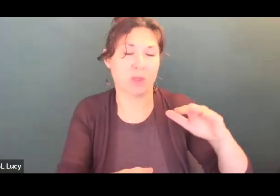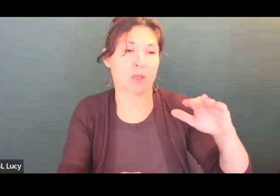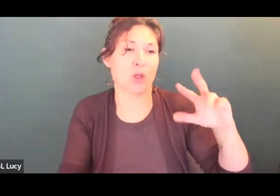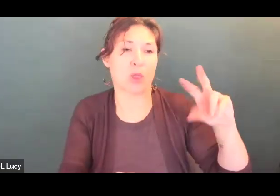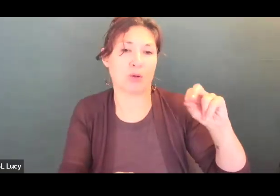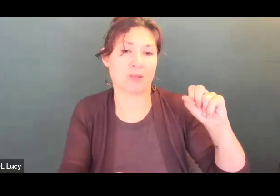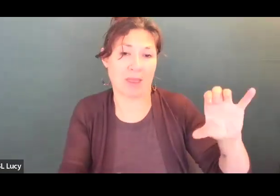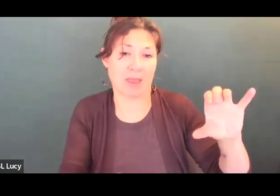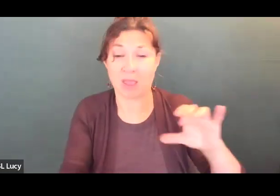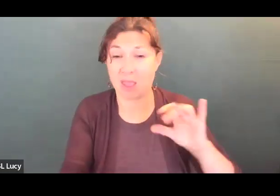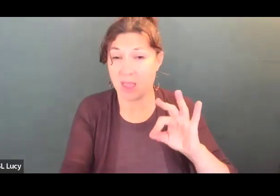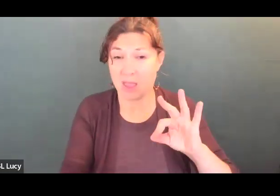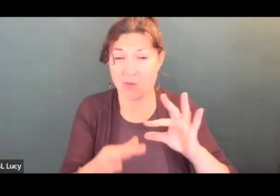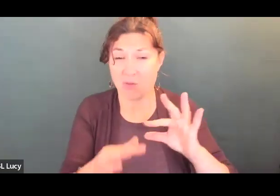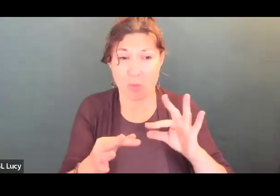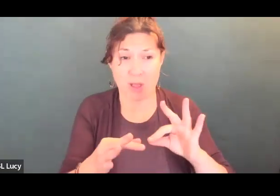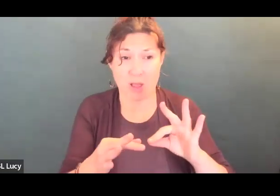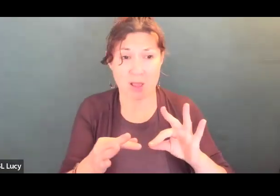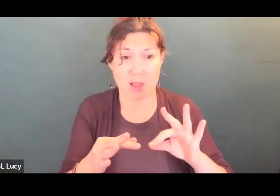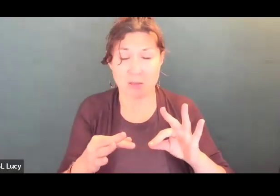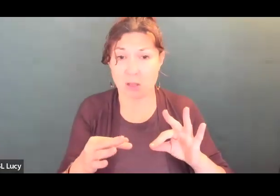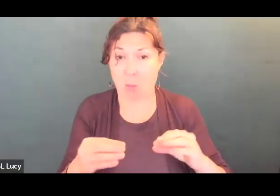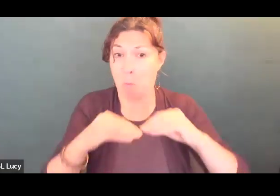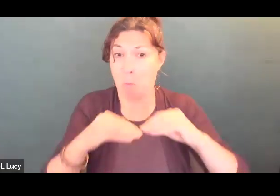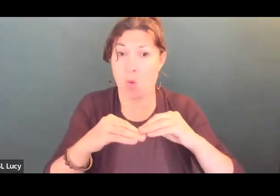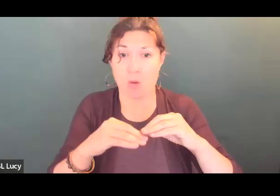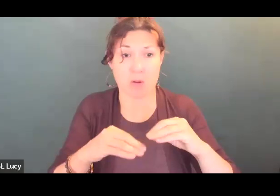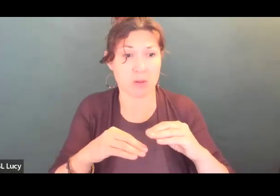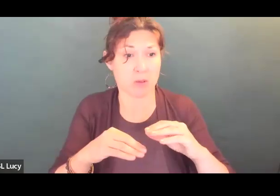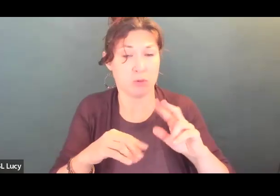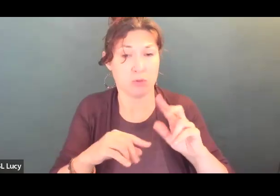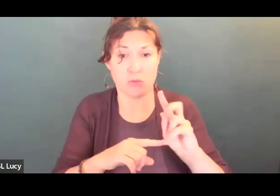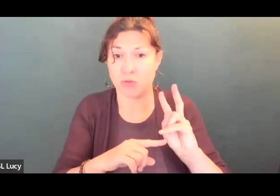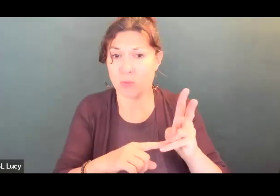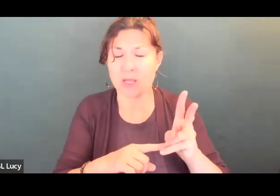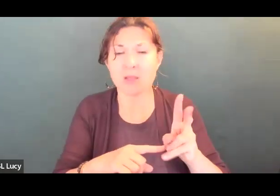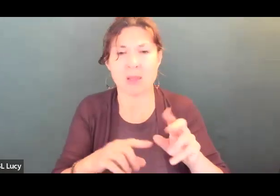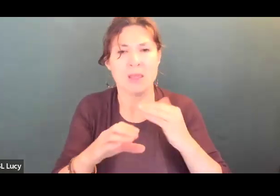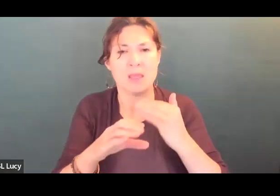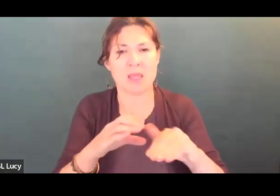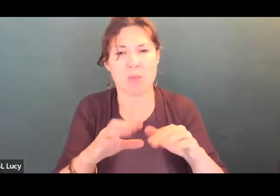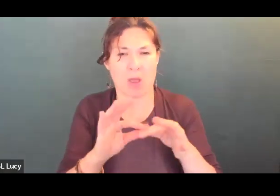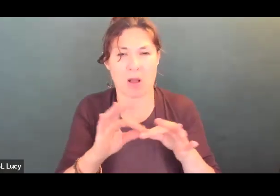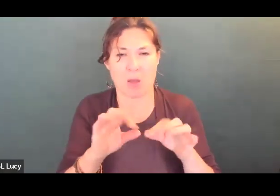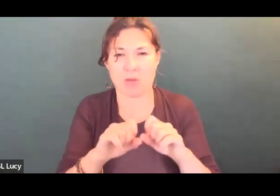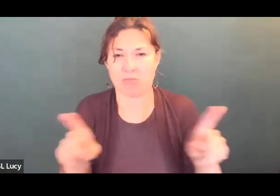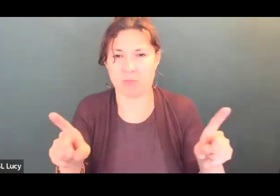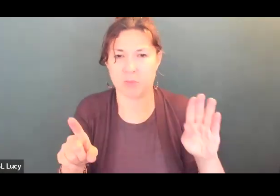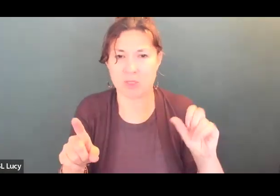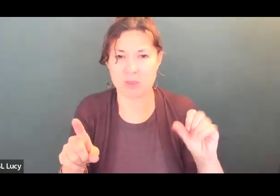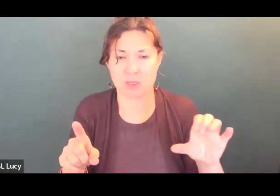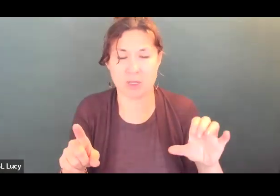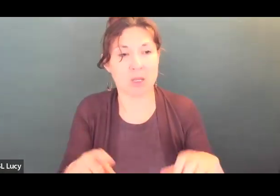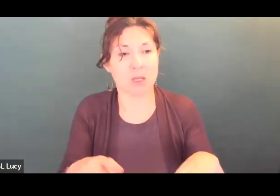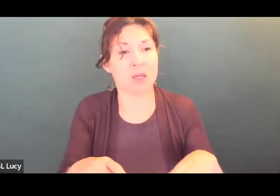remarks are longer than 2 minutes, please email your comments for distribution to the committee. The time that an interpreter